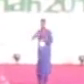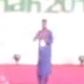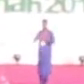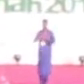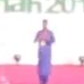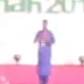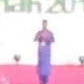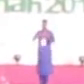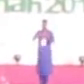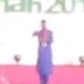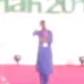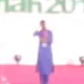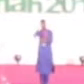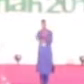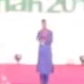al-insanu ma